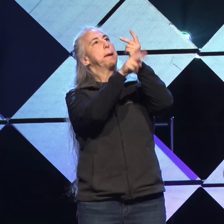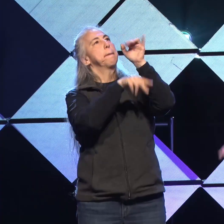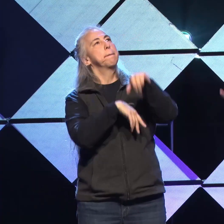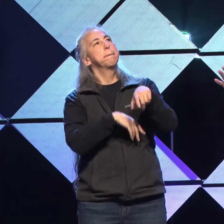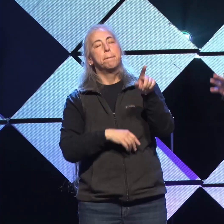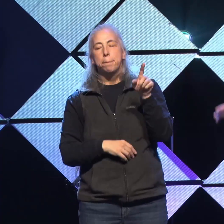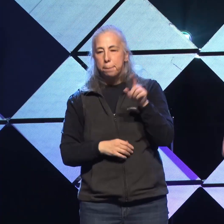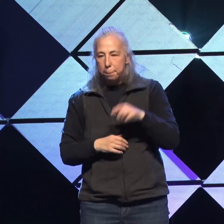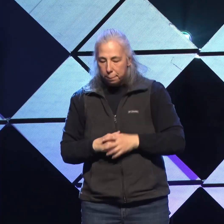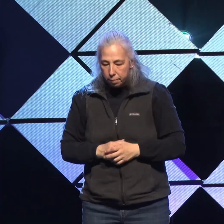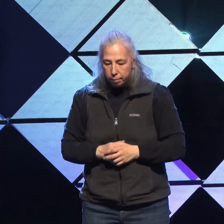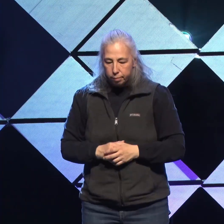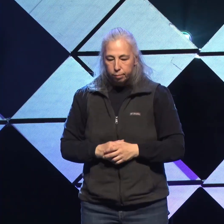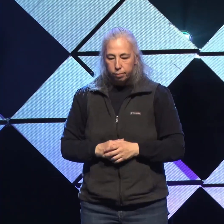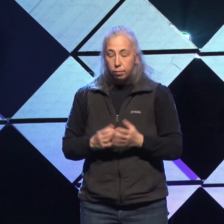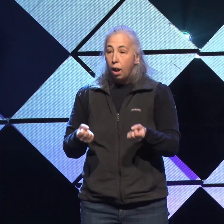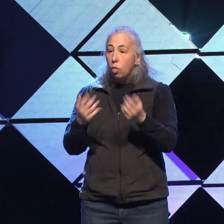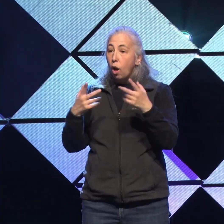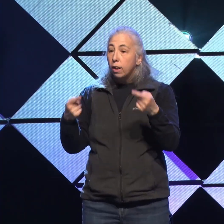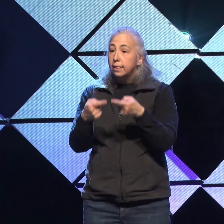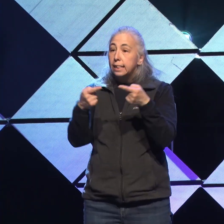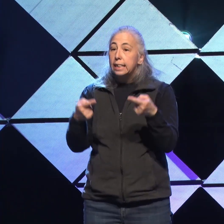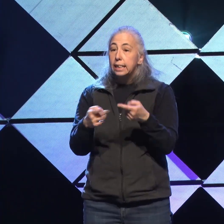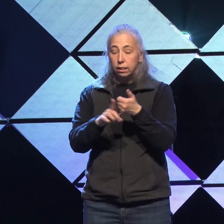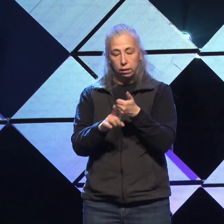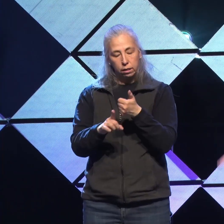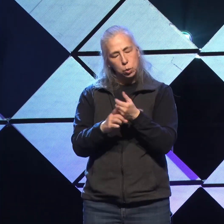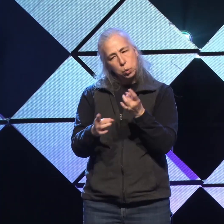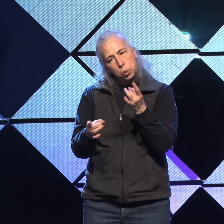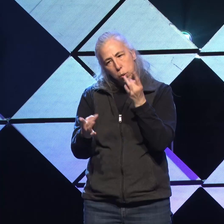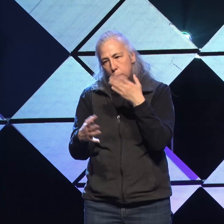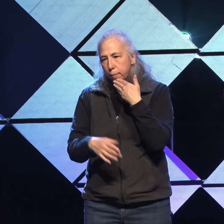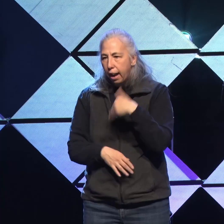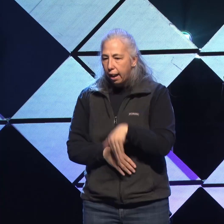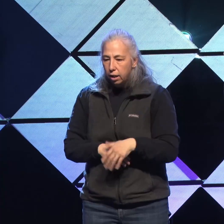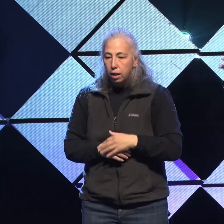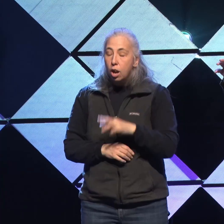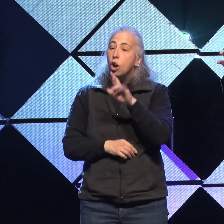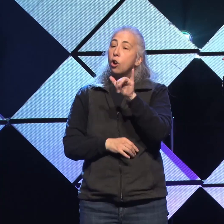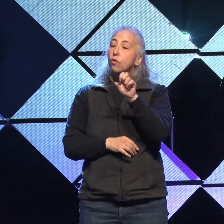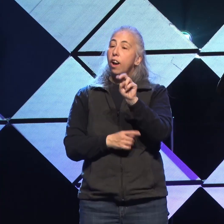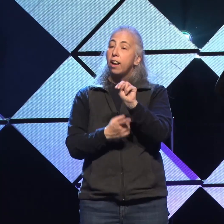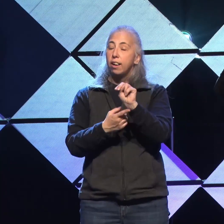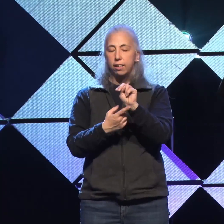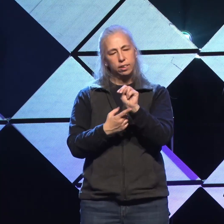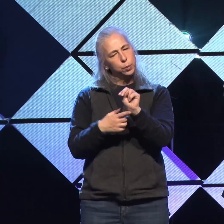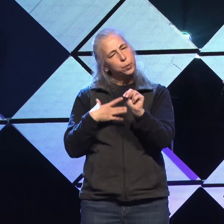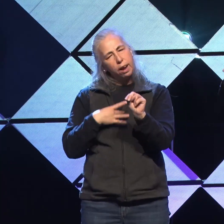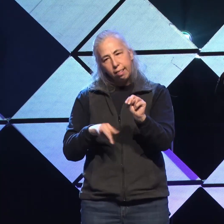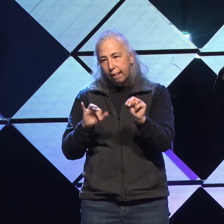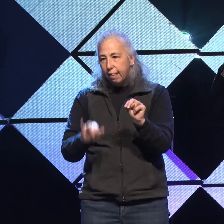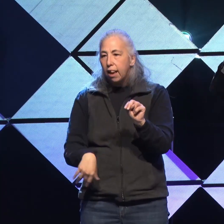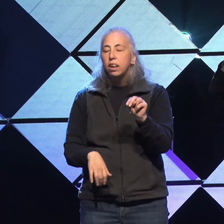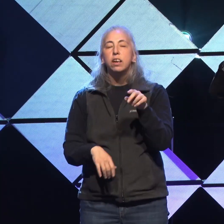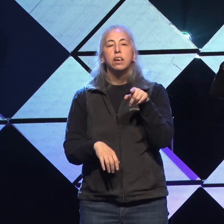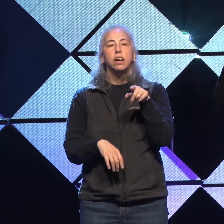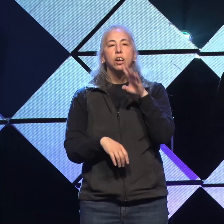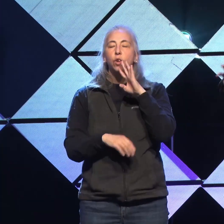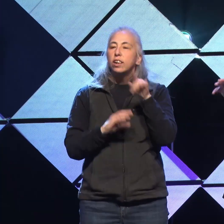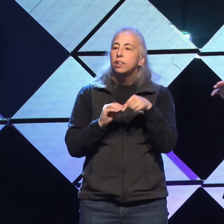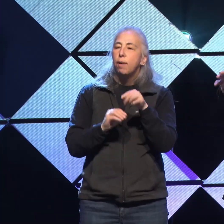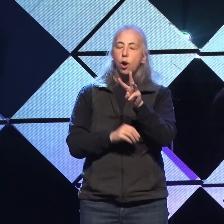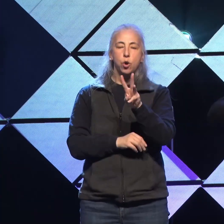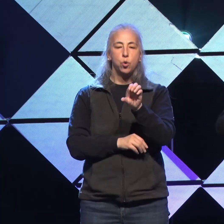And you know, a lot of sins are bad. They're devastating. I like what Ryan says. He talks about, wounds and